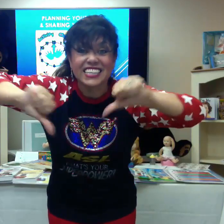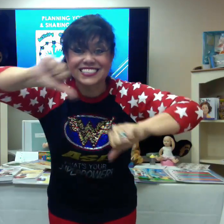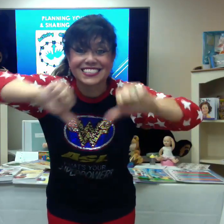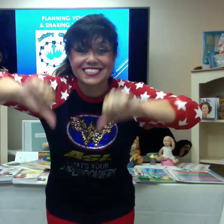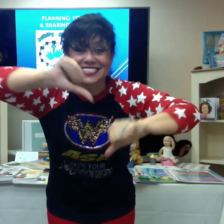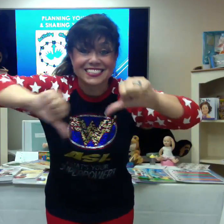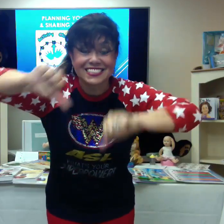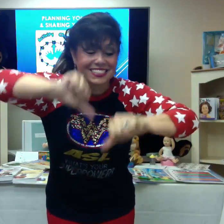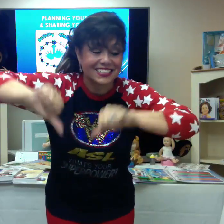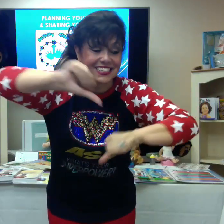science.